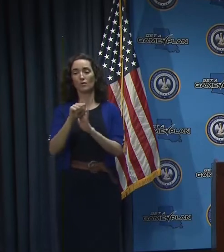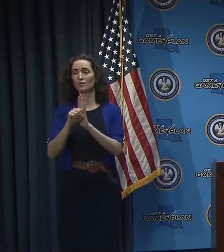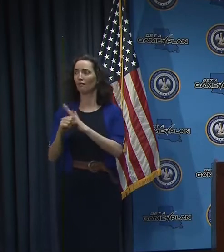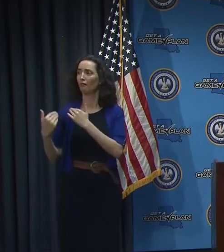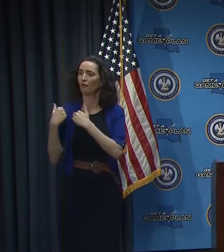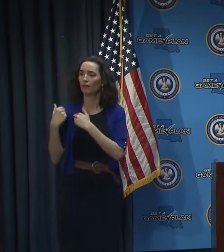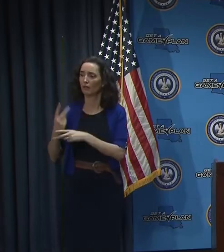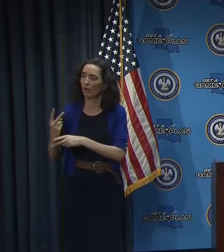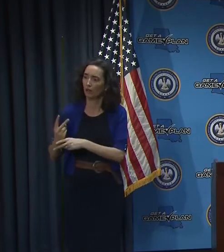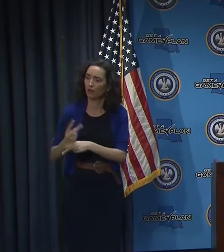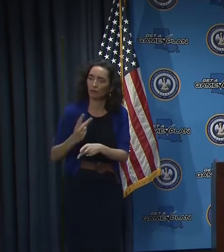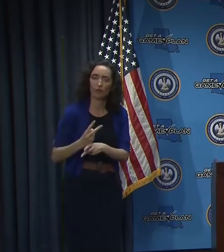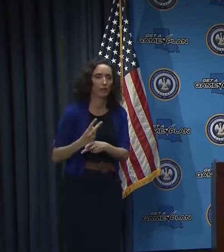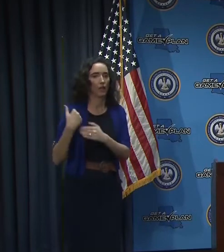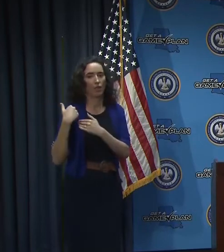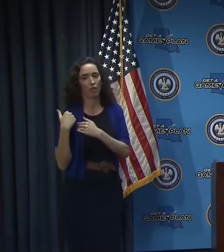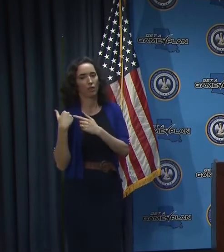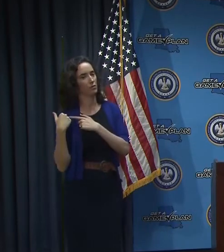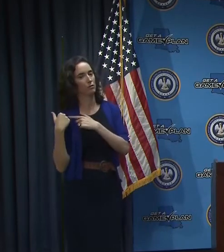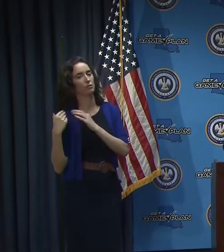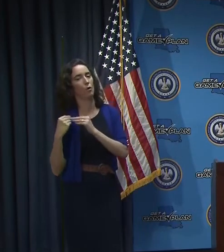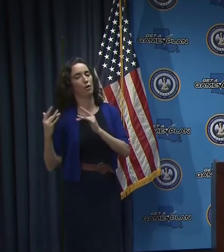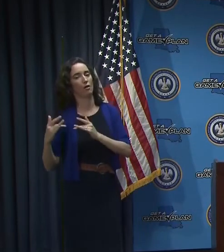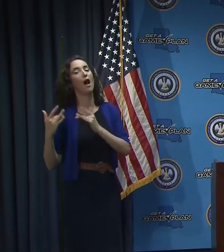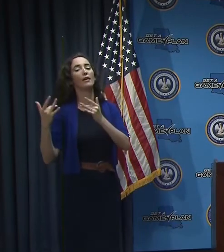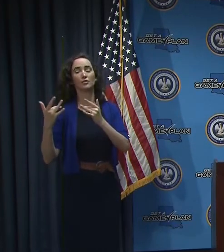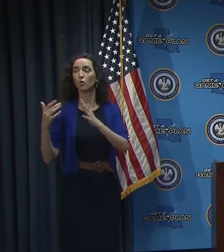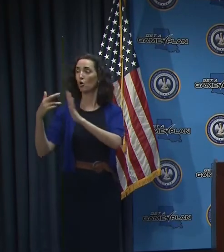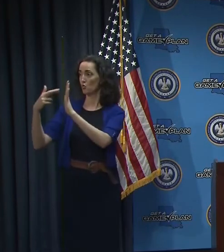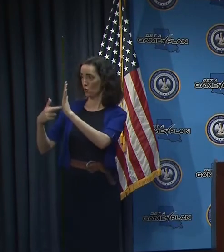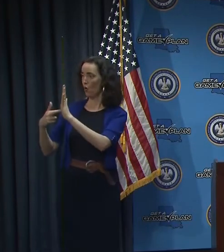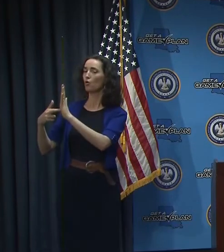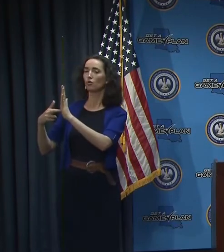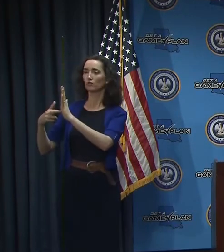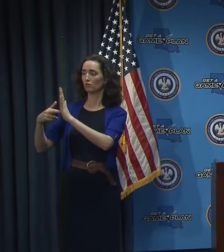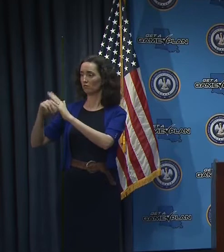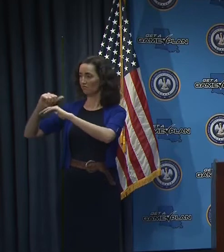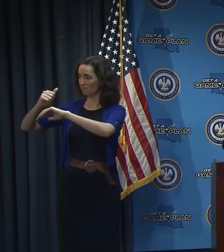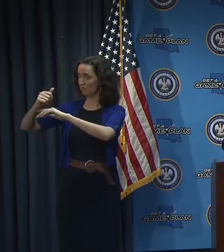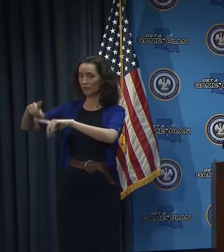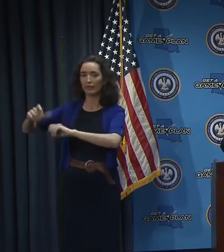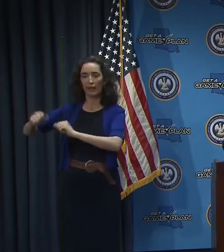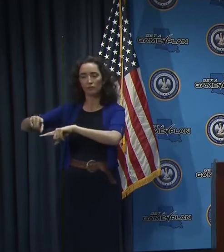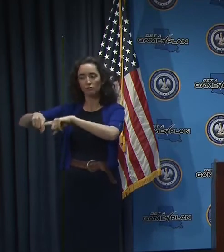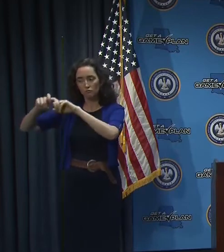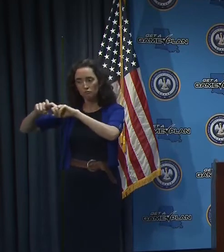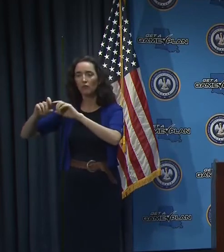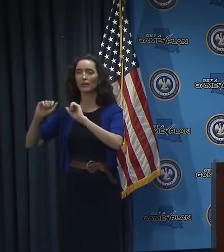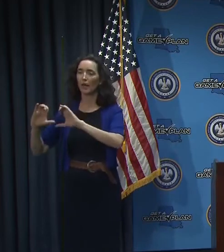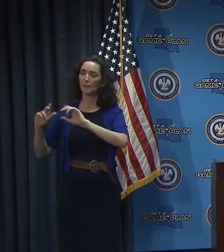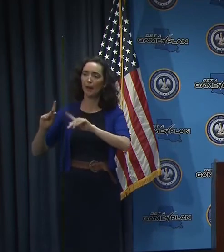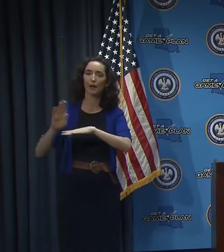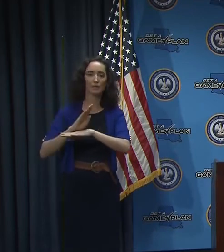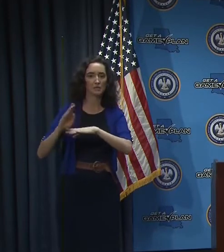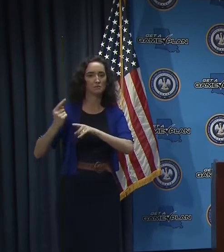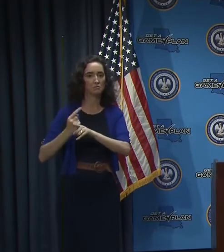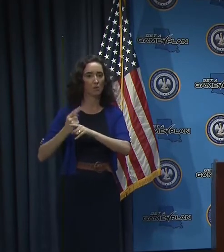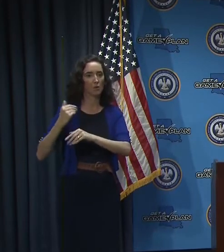is safe to relax restrictions and go back to opening up businesses in a safe and systematic